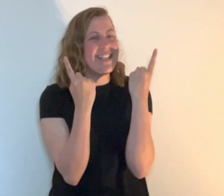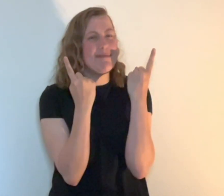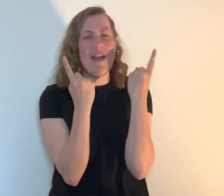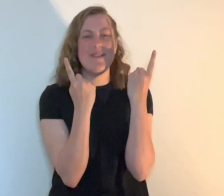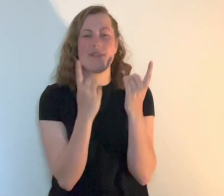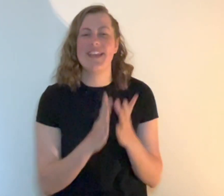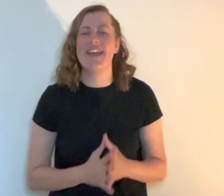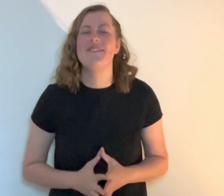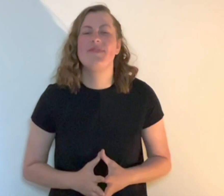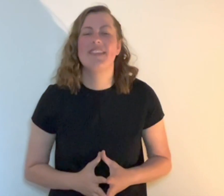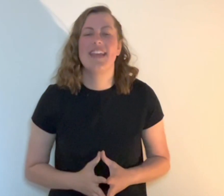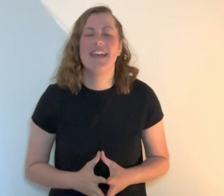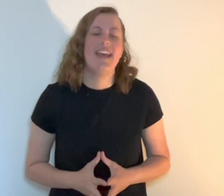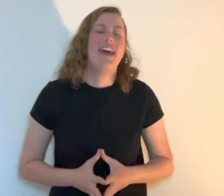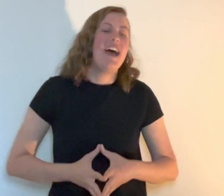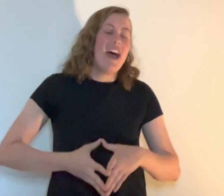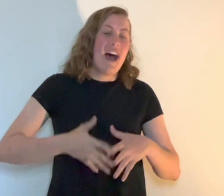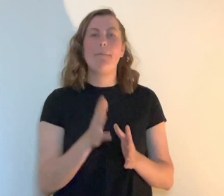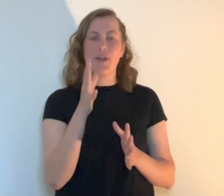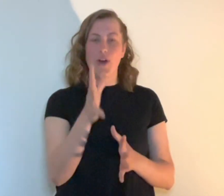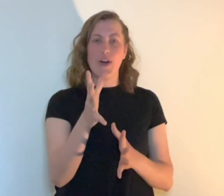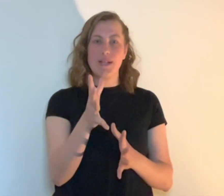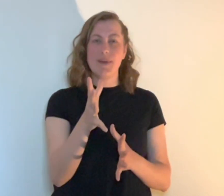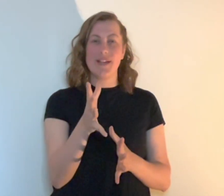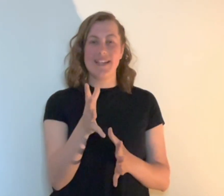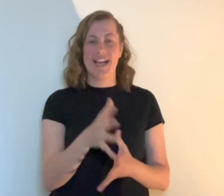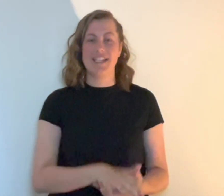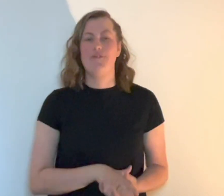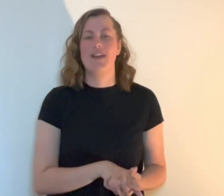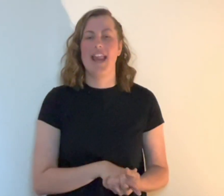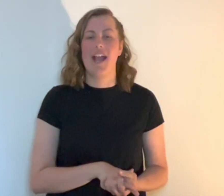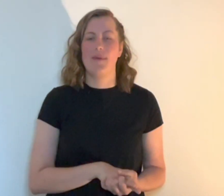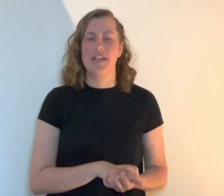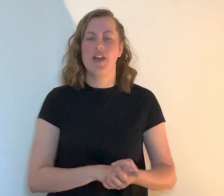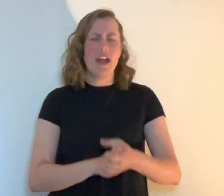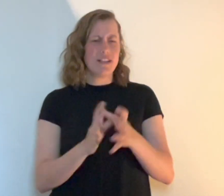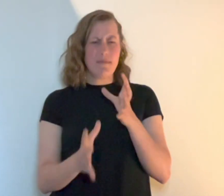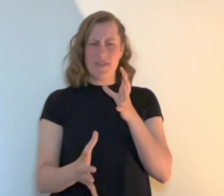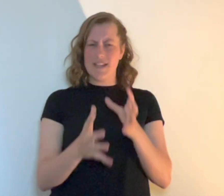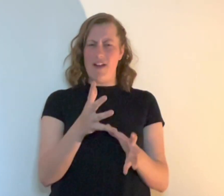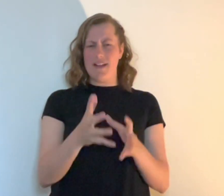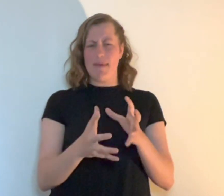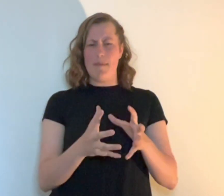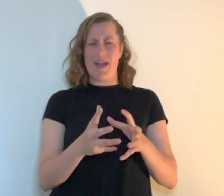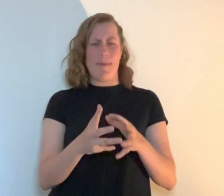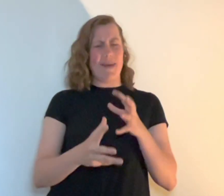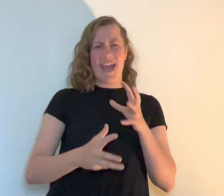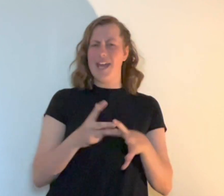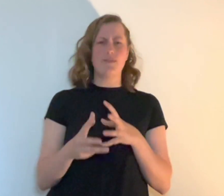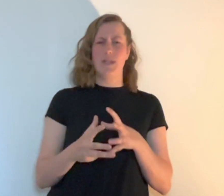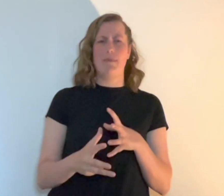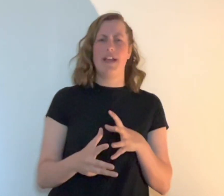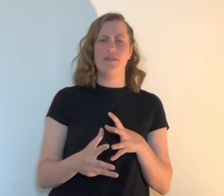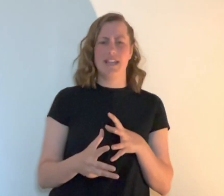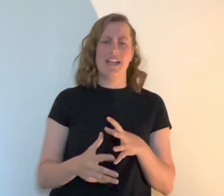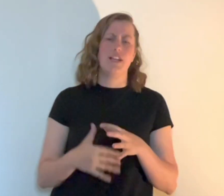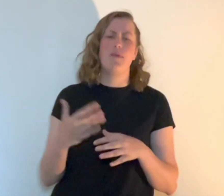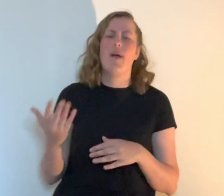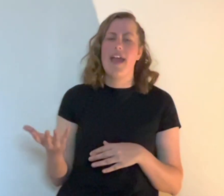smiles with you and because we're using a different language some of the signs may be a bit higgledy-piggledy to the way